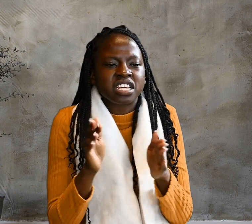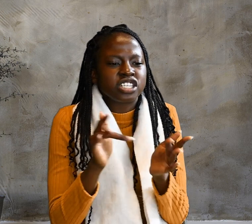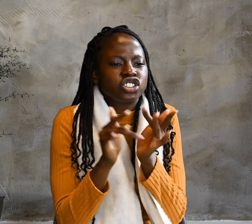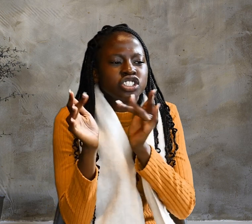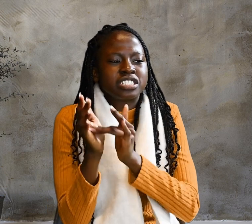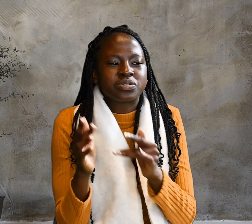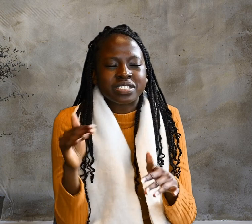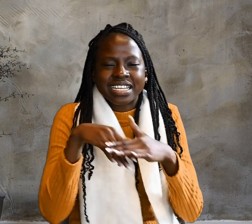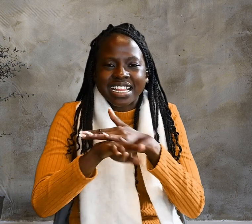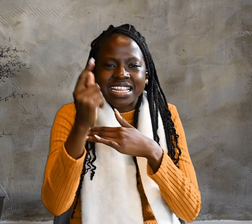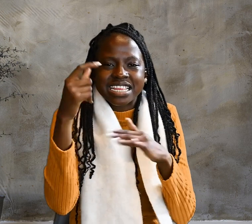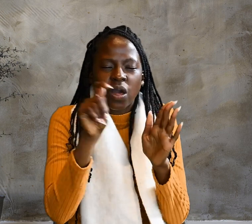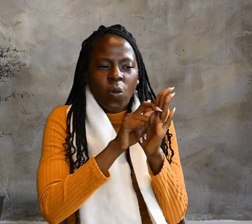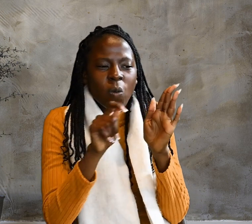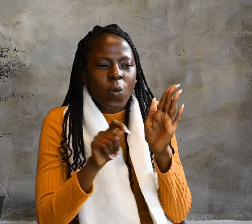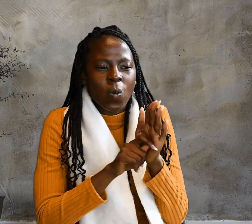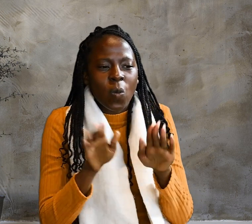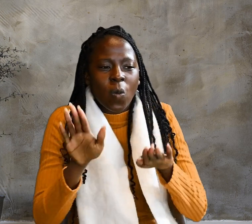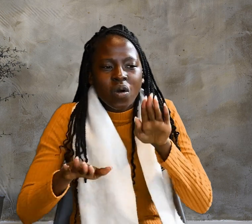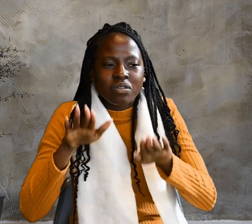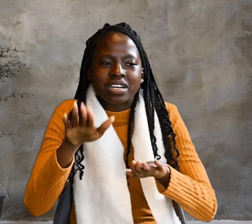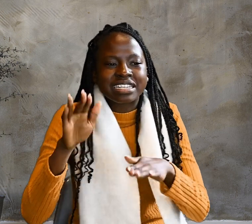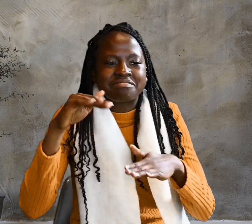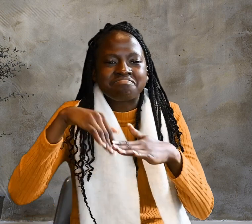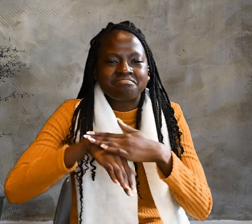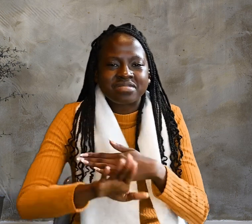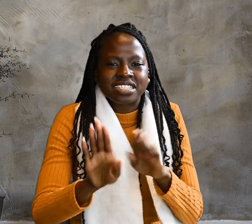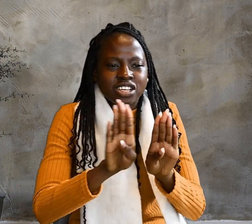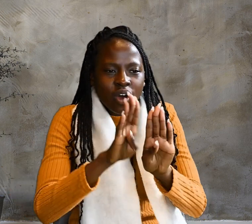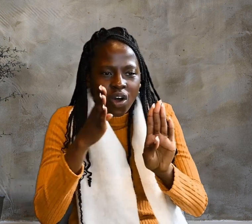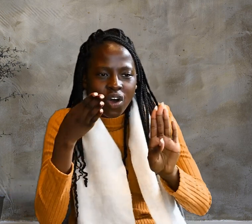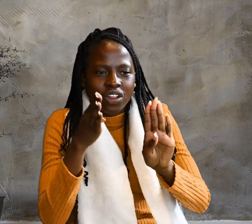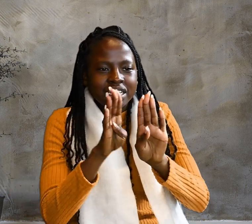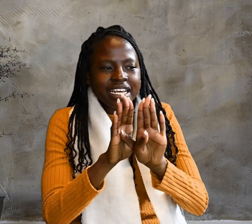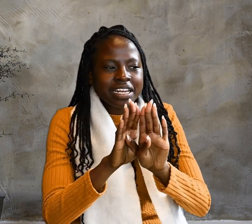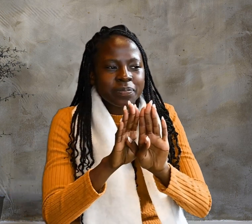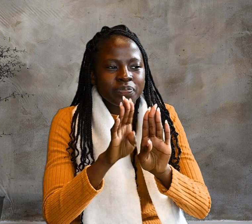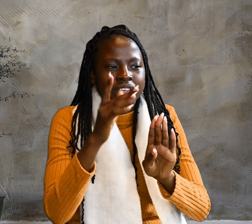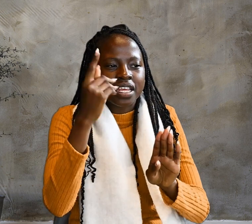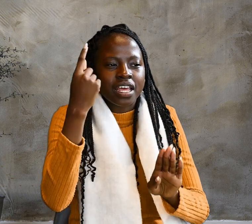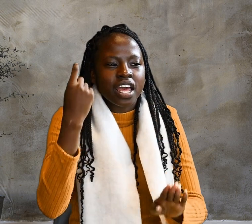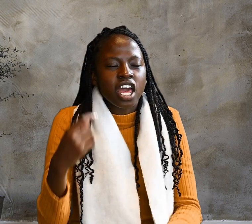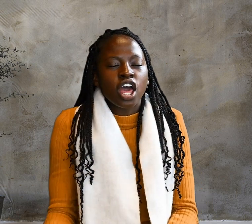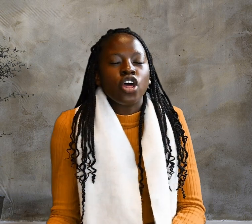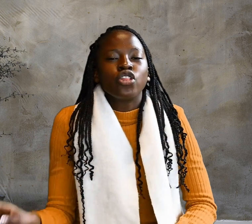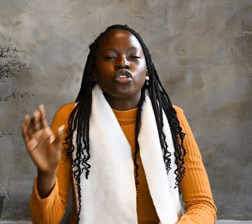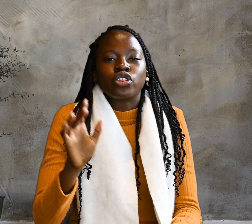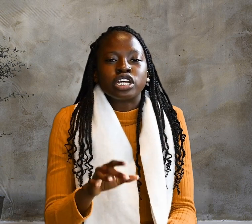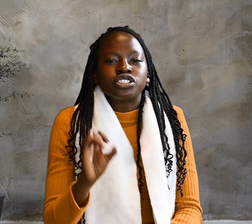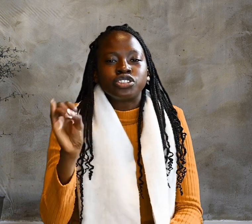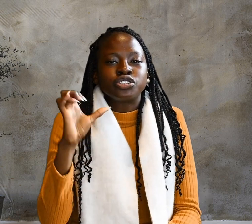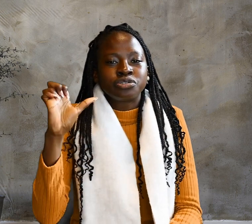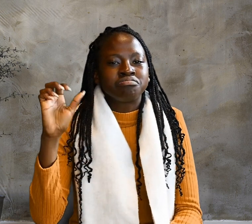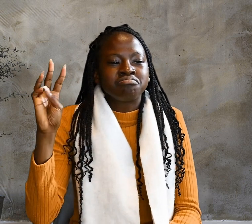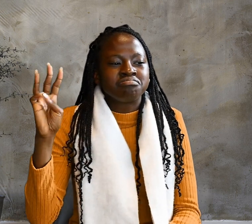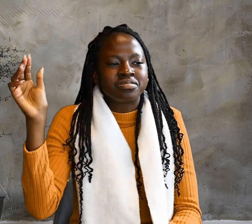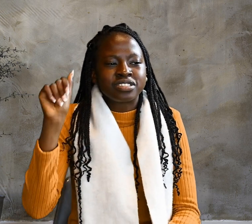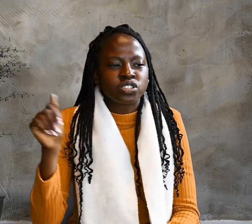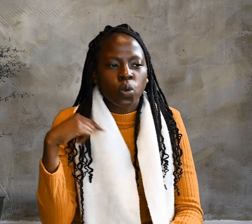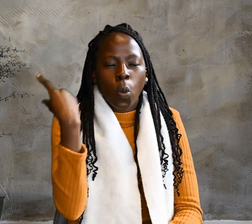was in the temple courts, walking in Solomon's colonnade. The Jews who were gathered